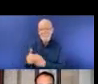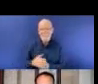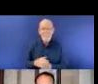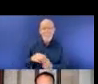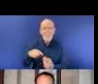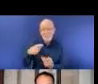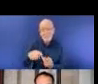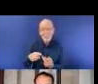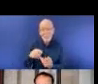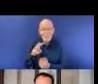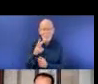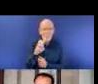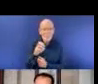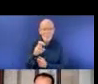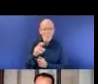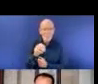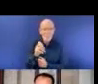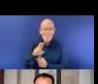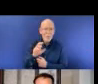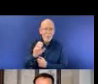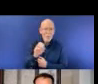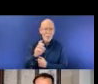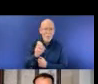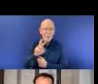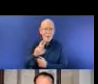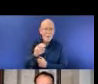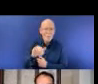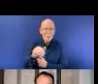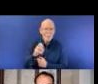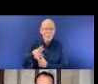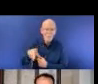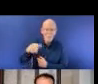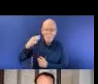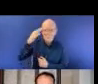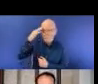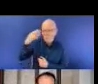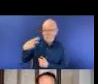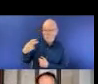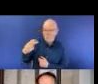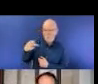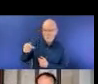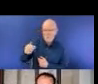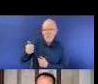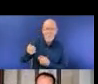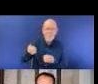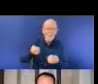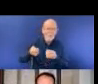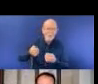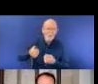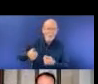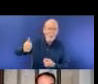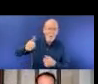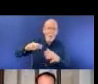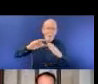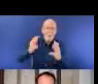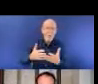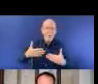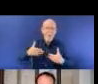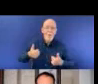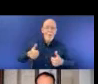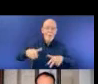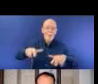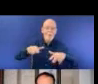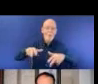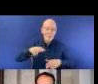Werner, greetings. Afternoon, Ollie. Nice to see you again after Dubai. You look very fit. It's good